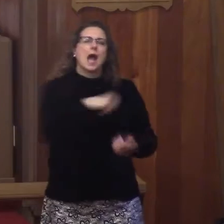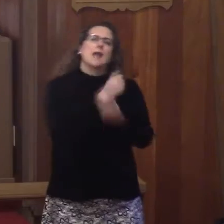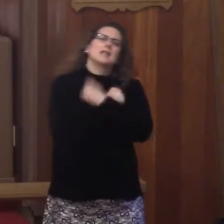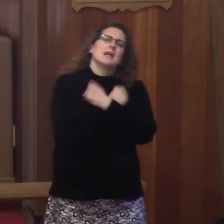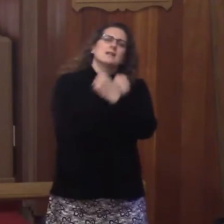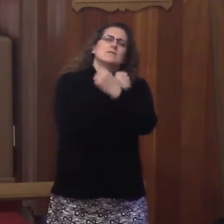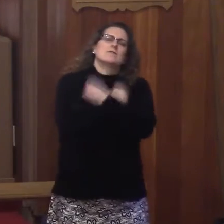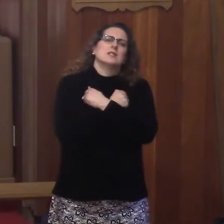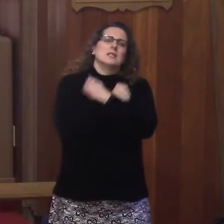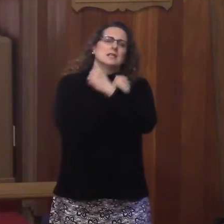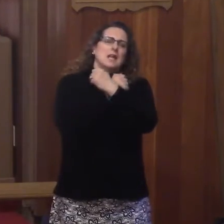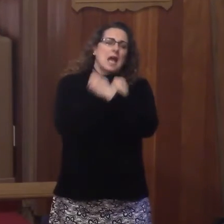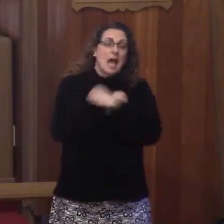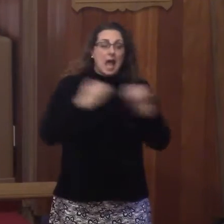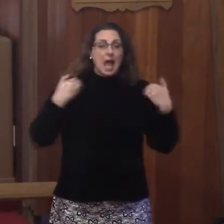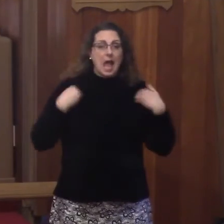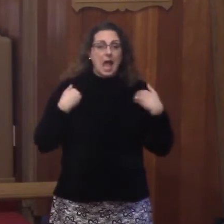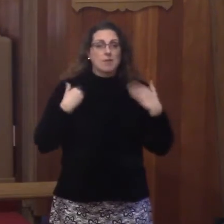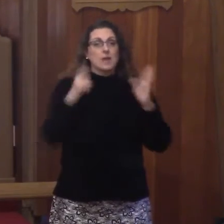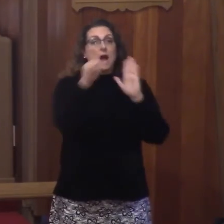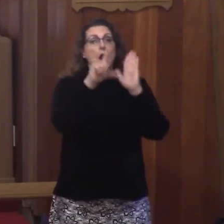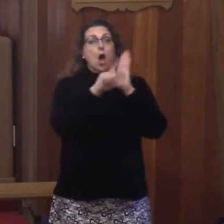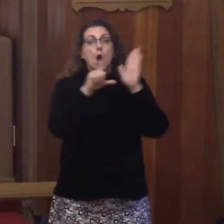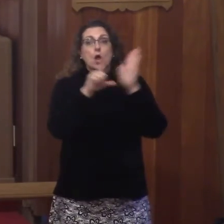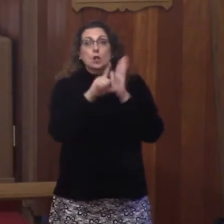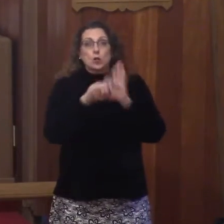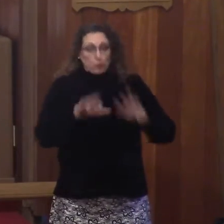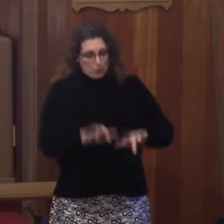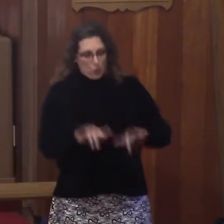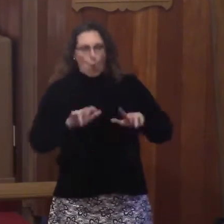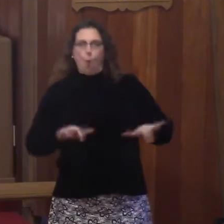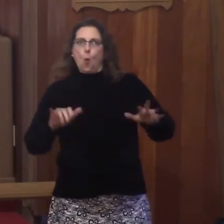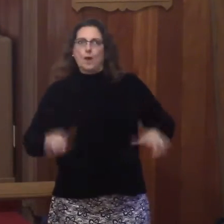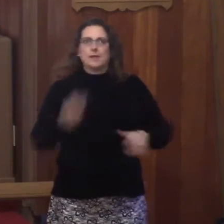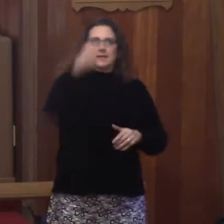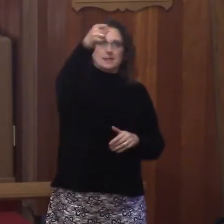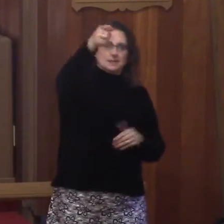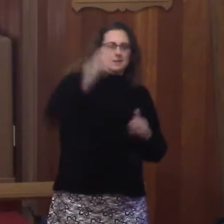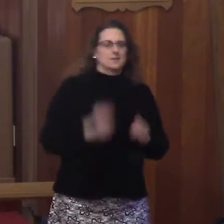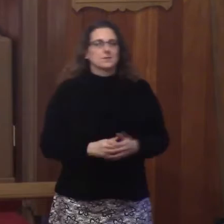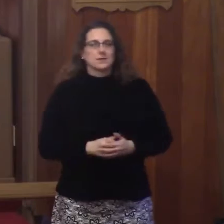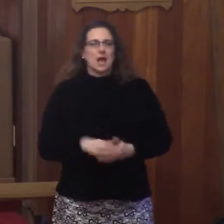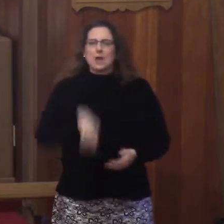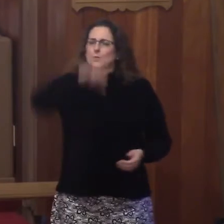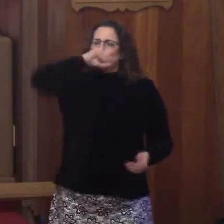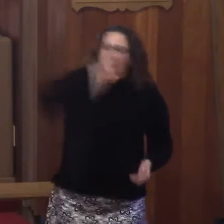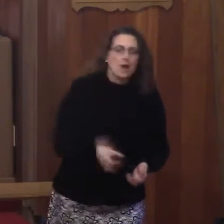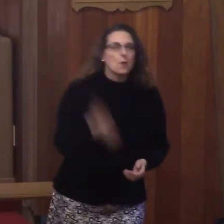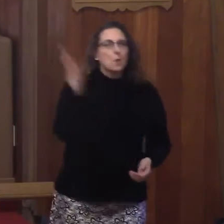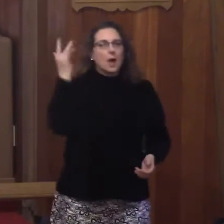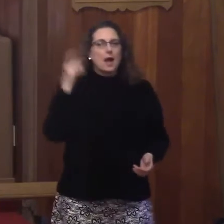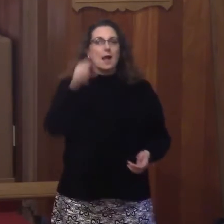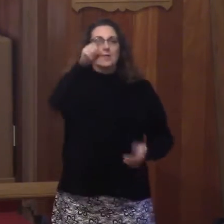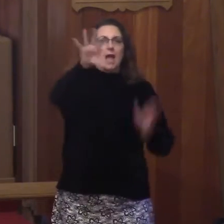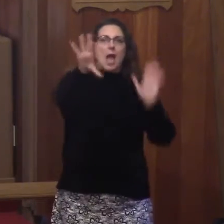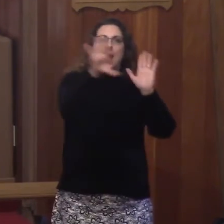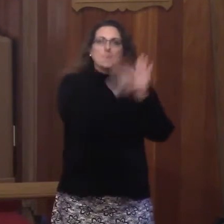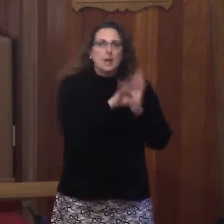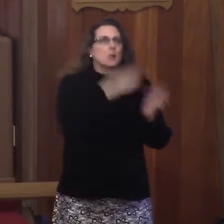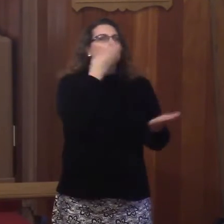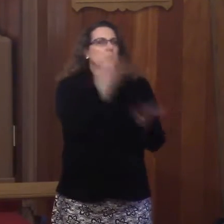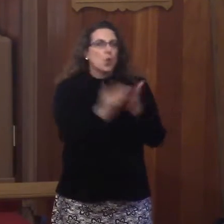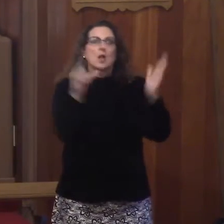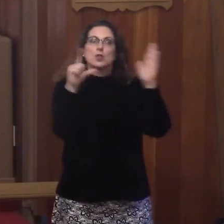love, love having a Lutheran ordinance. I love it. I love it. Why? Because they picked good